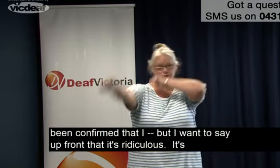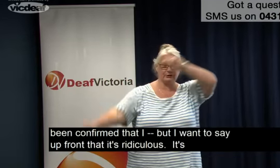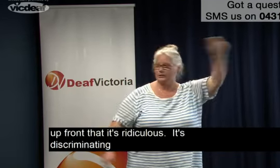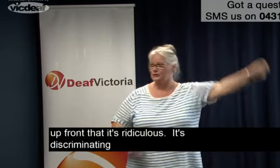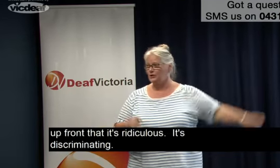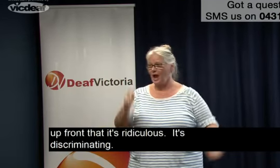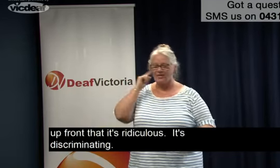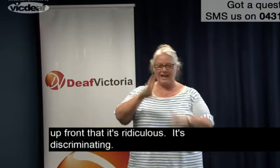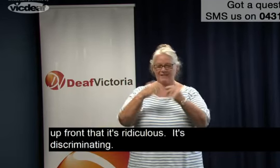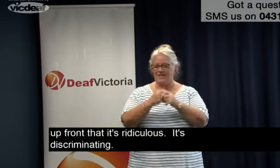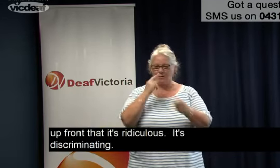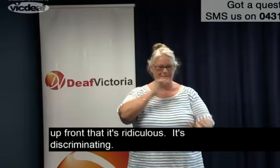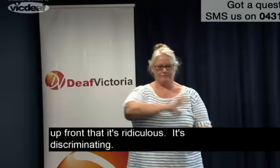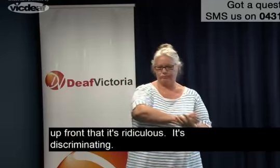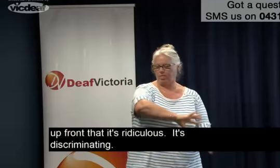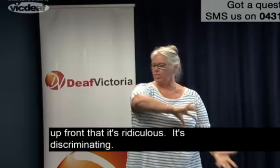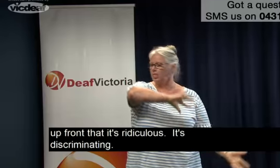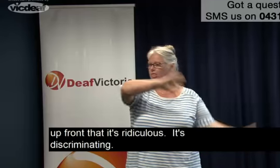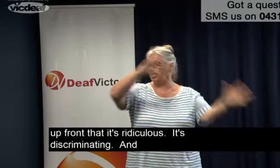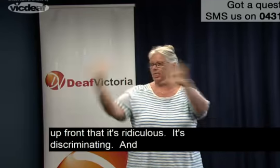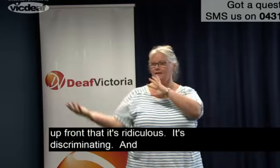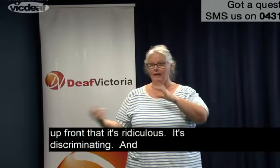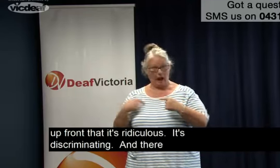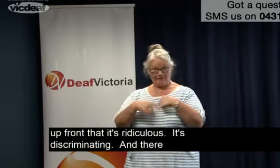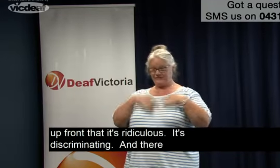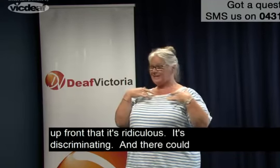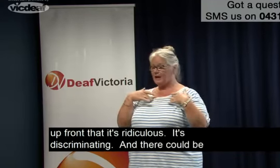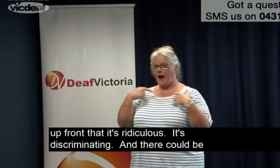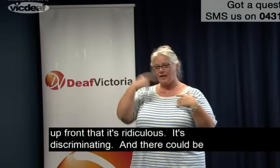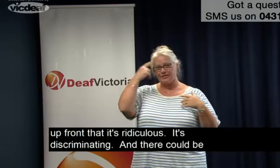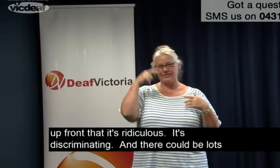and there could be lots of prosecutions with the ADA. I think it's a mess.